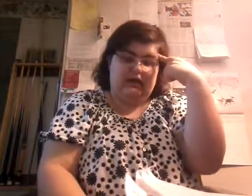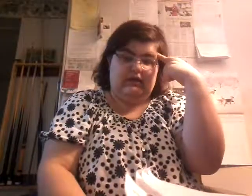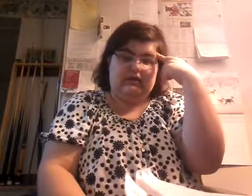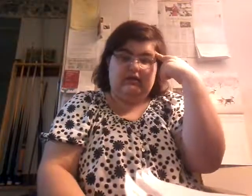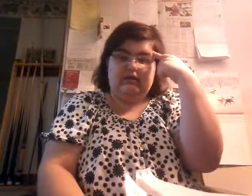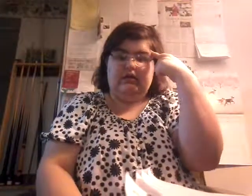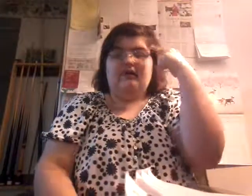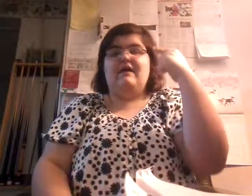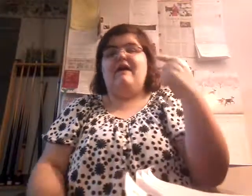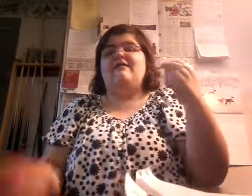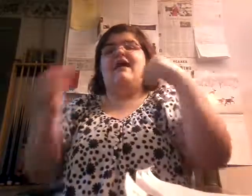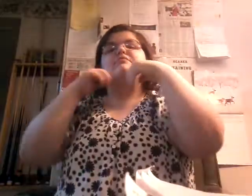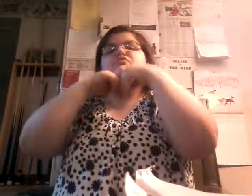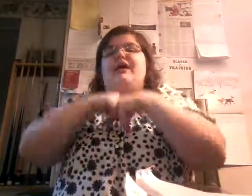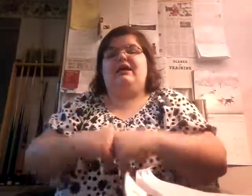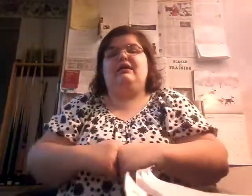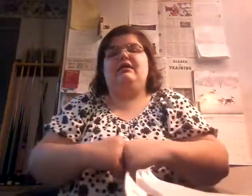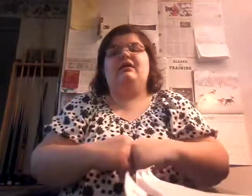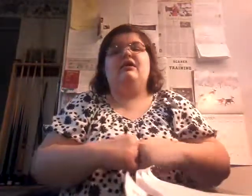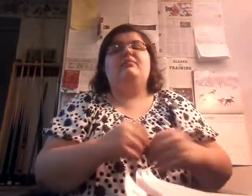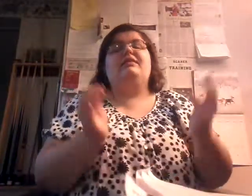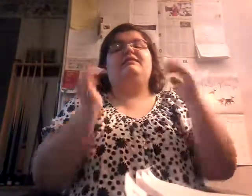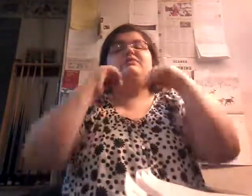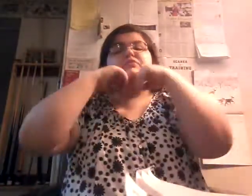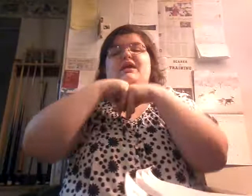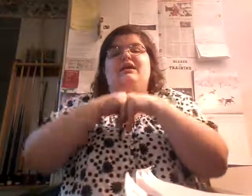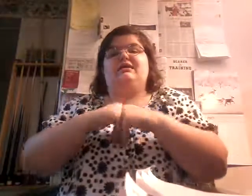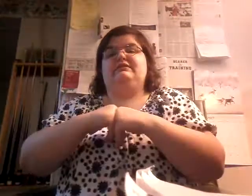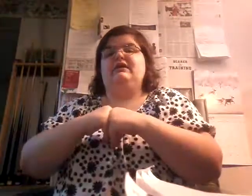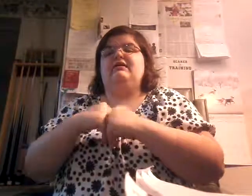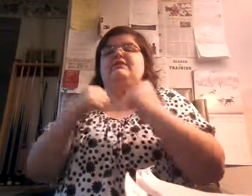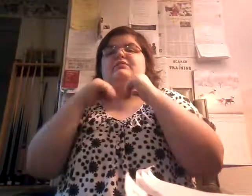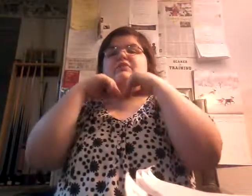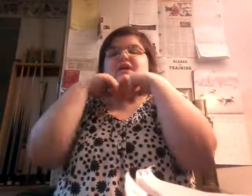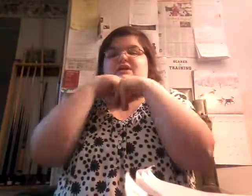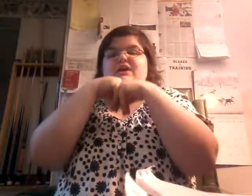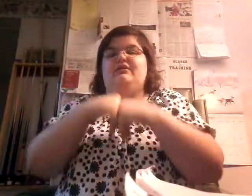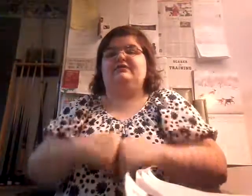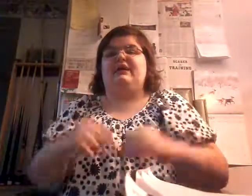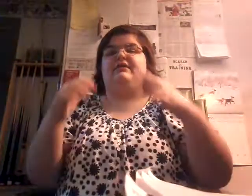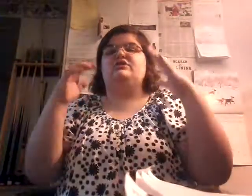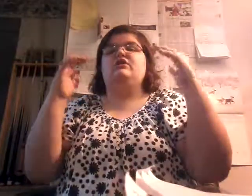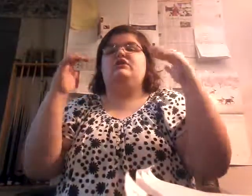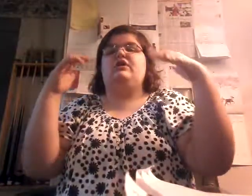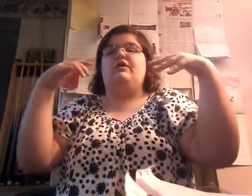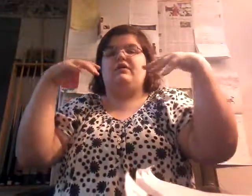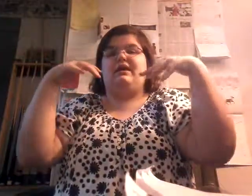think and then break. But this is break in general in sign language. So you go like